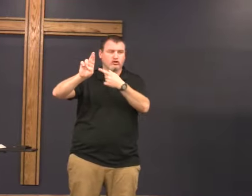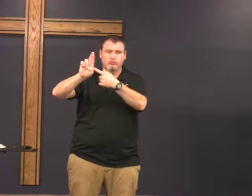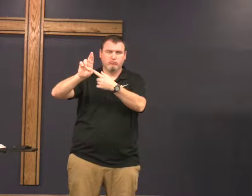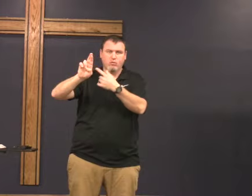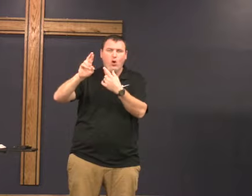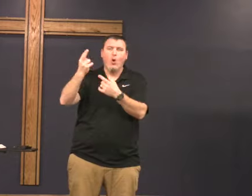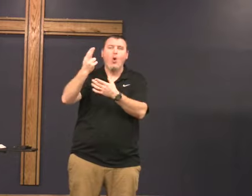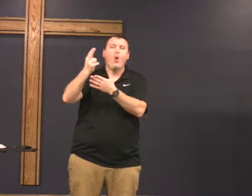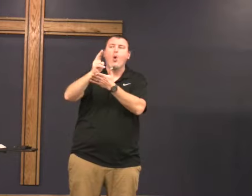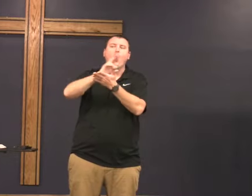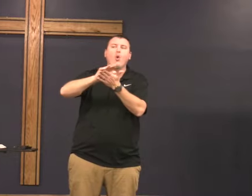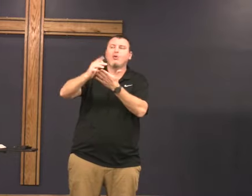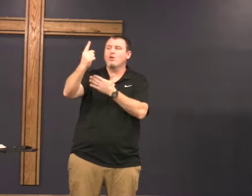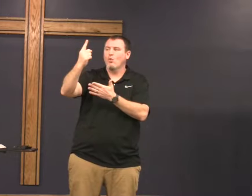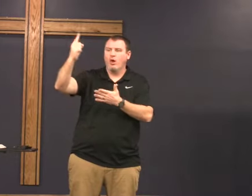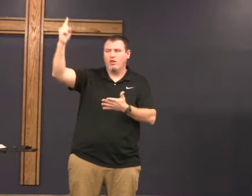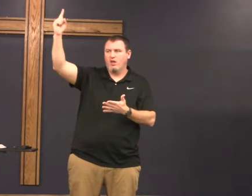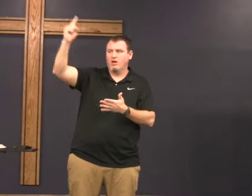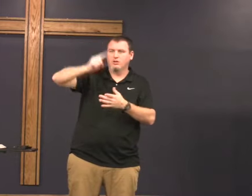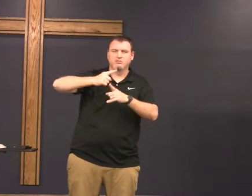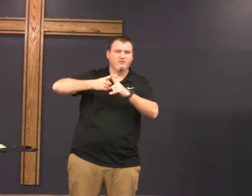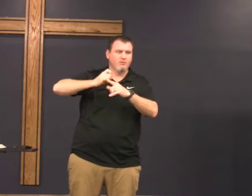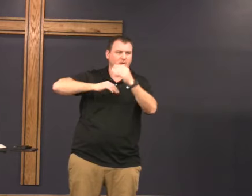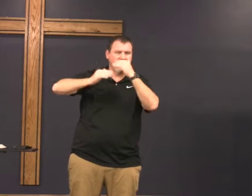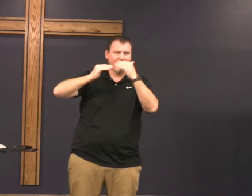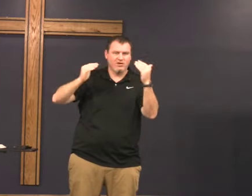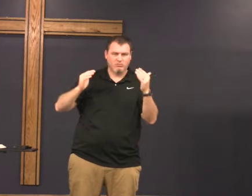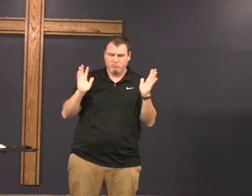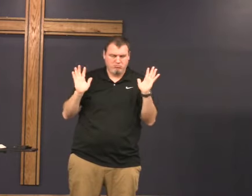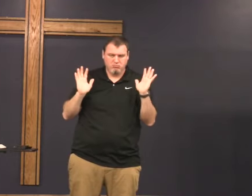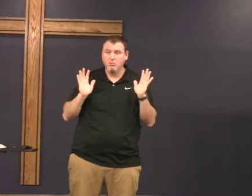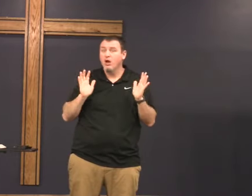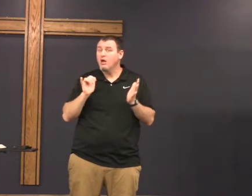This word watcher, the Holy One from heaven.